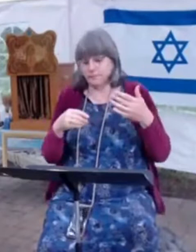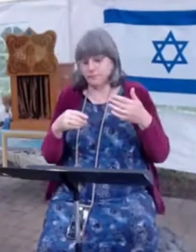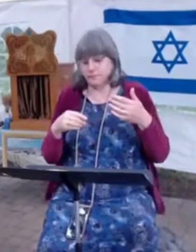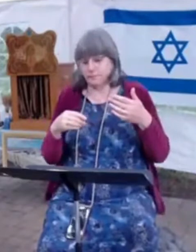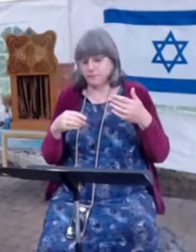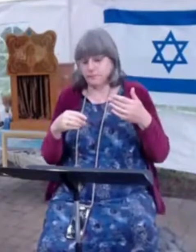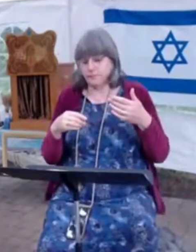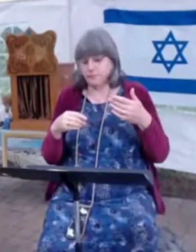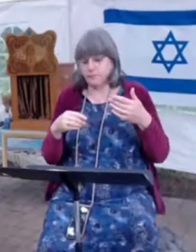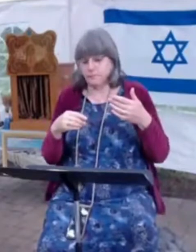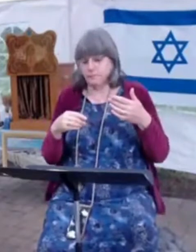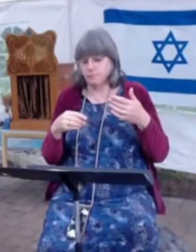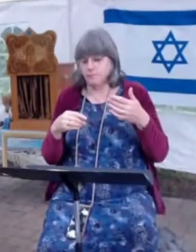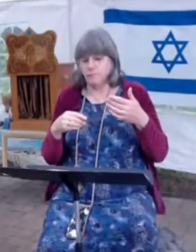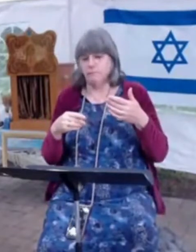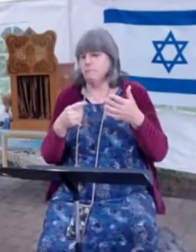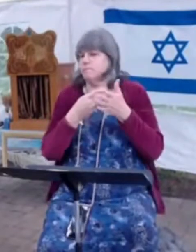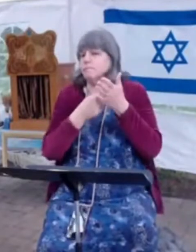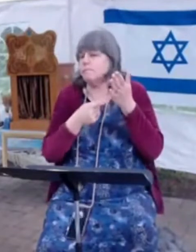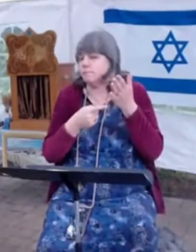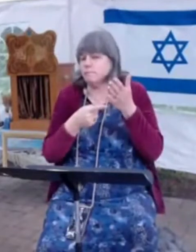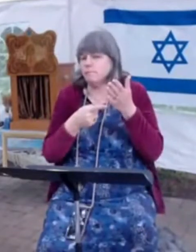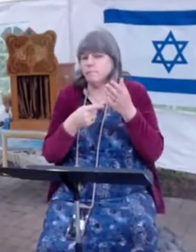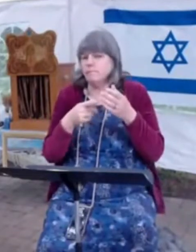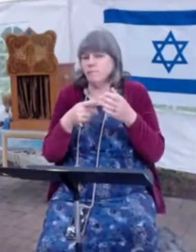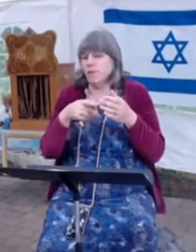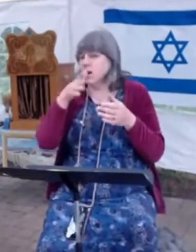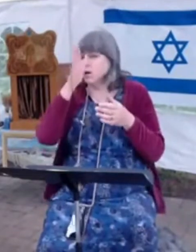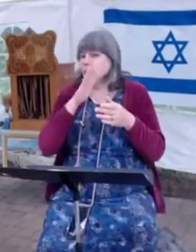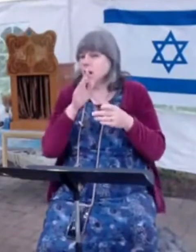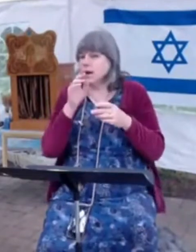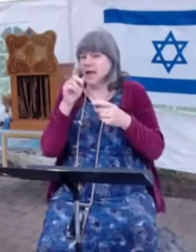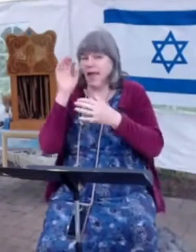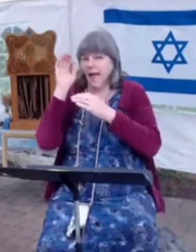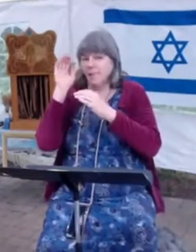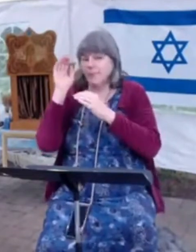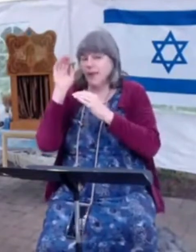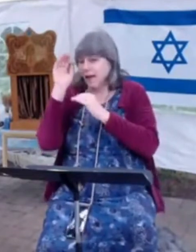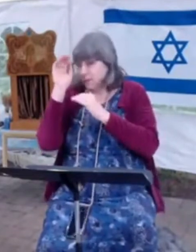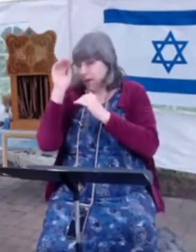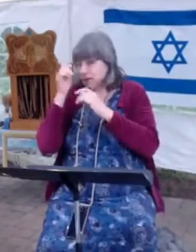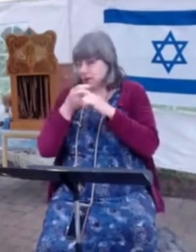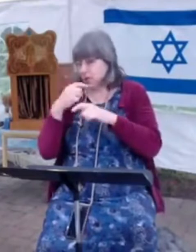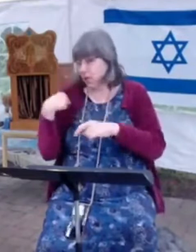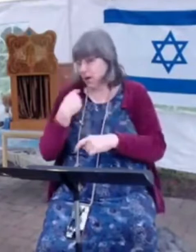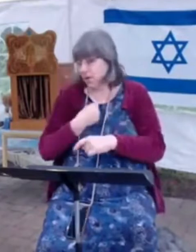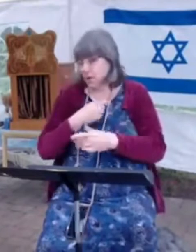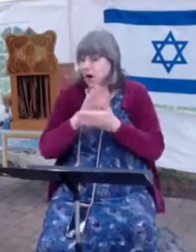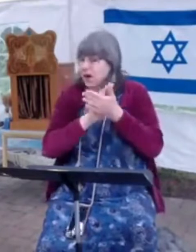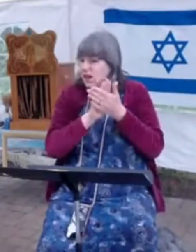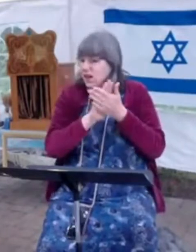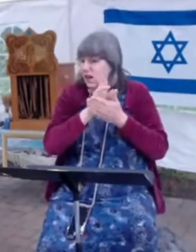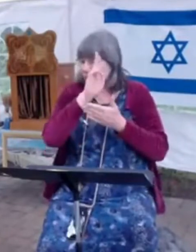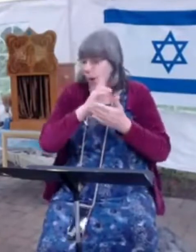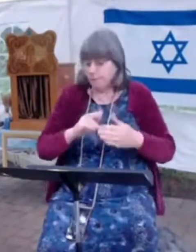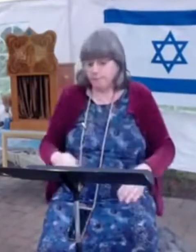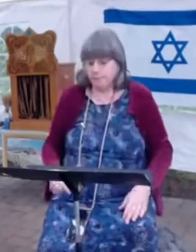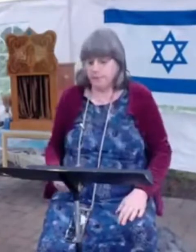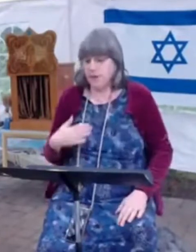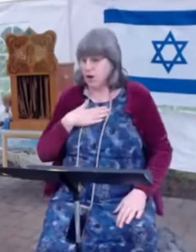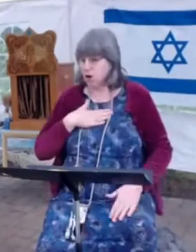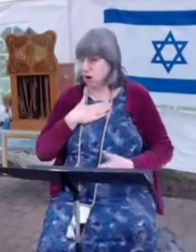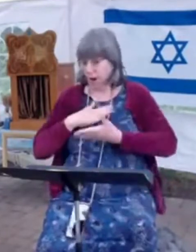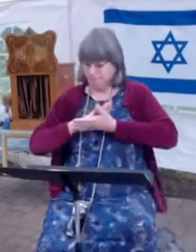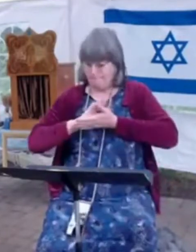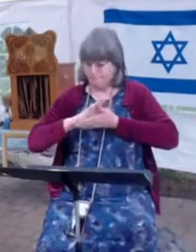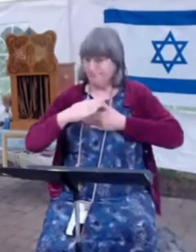on what was expected with this cleanup intended. And you can read it yourself in Luke 3. He